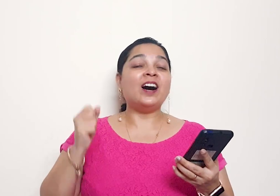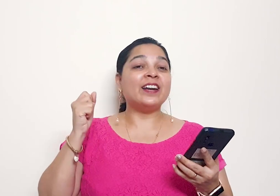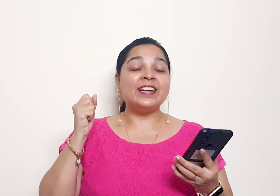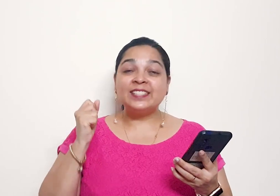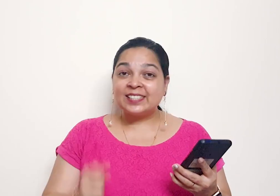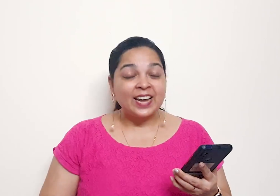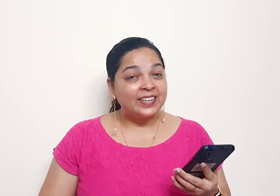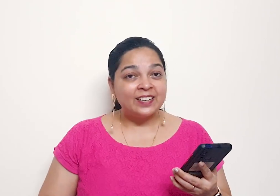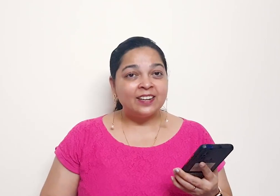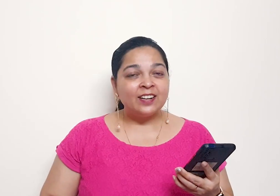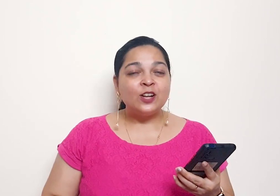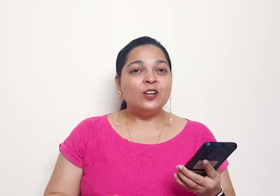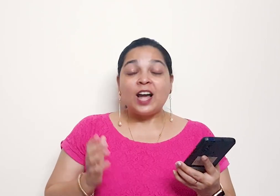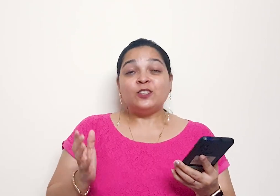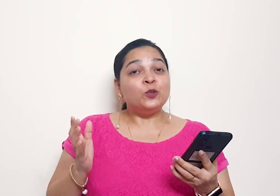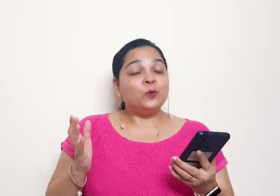all are excited.